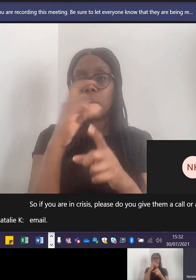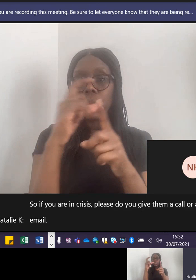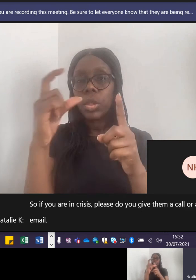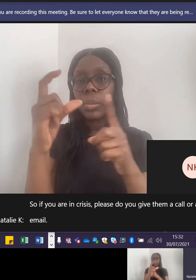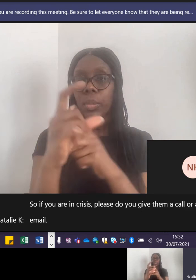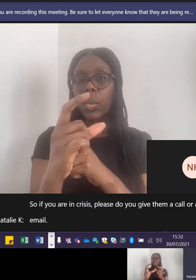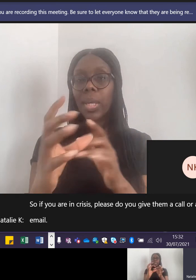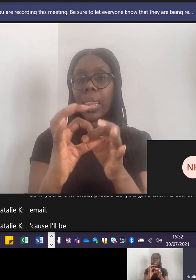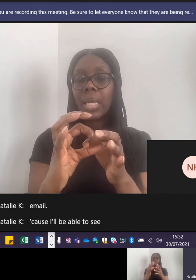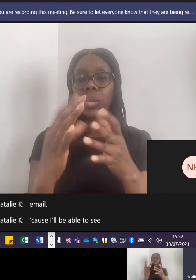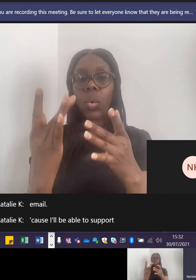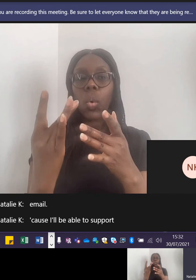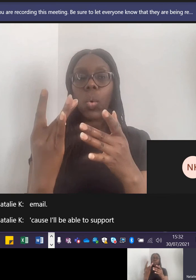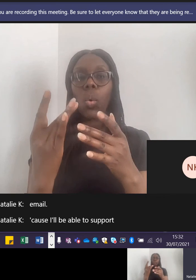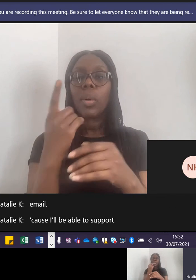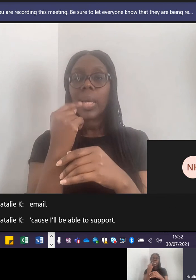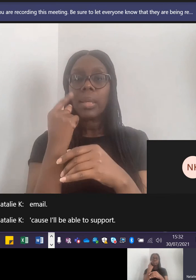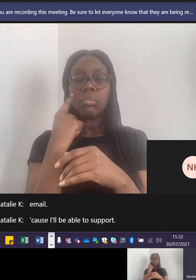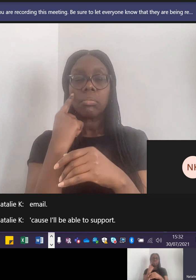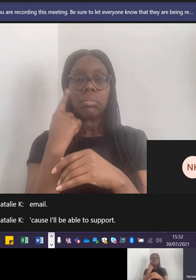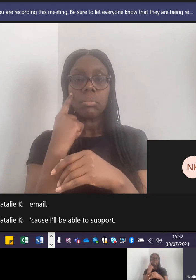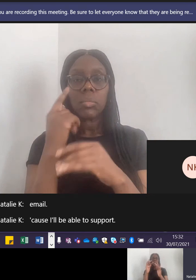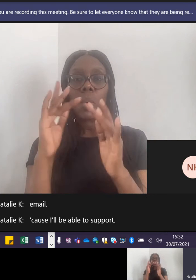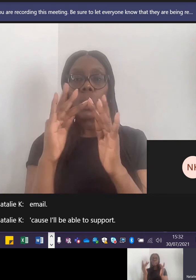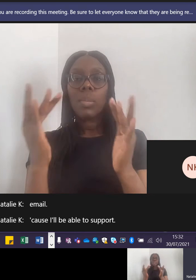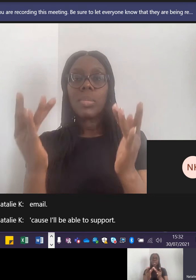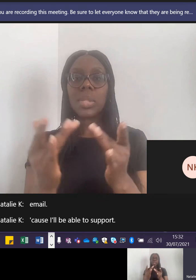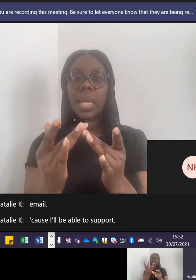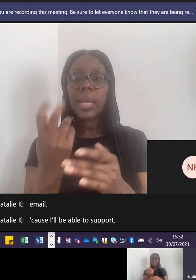because they'll be able to support.